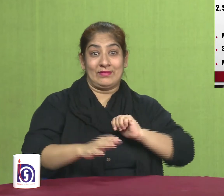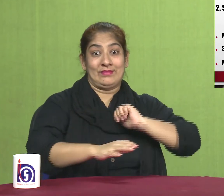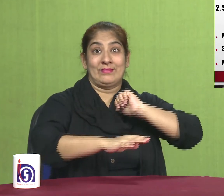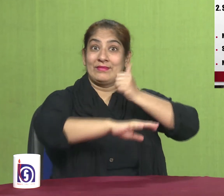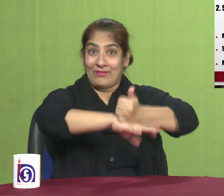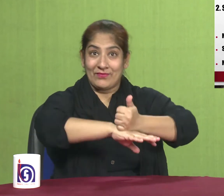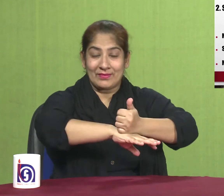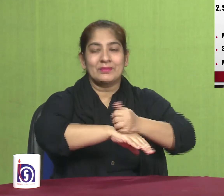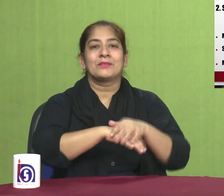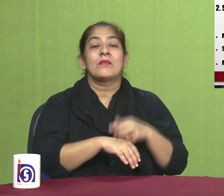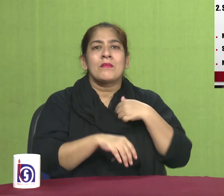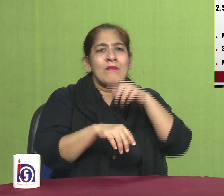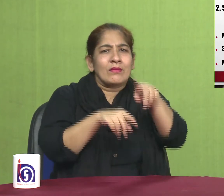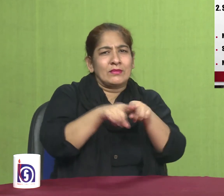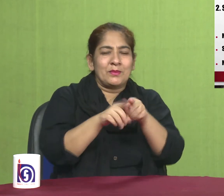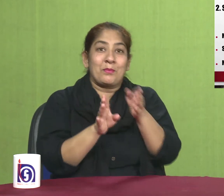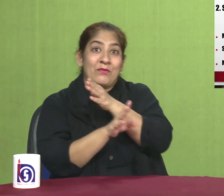The second one is service enterprise.